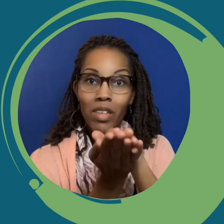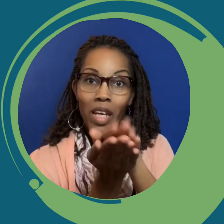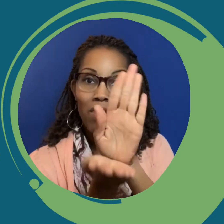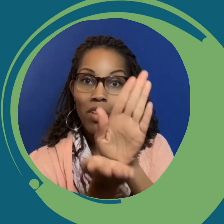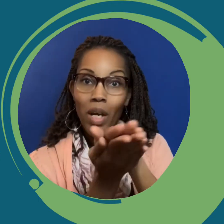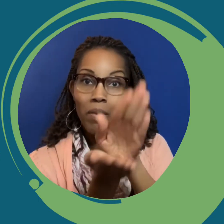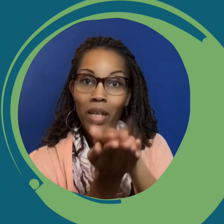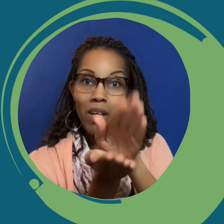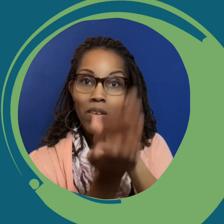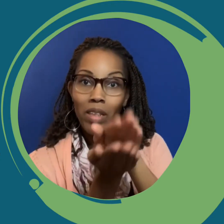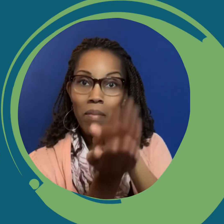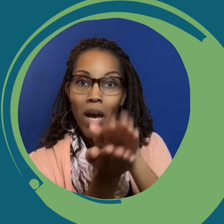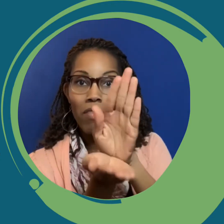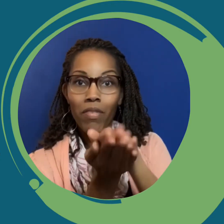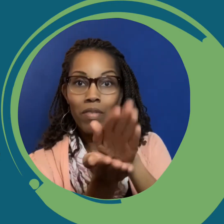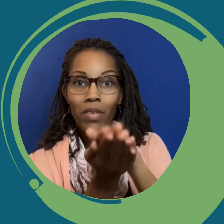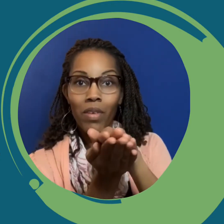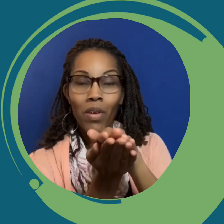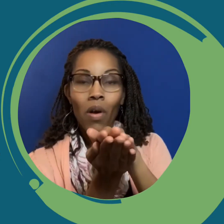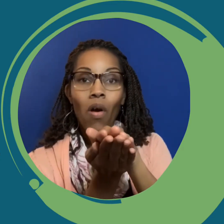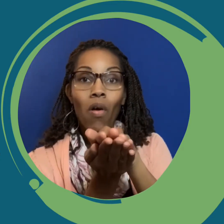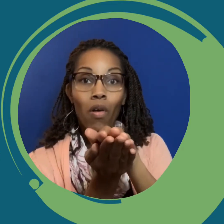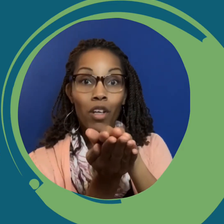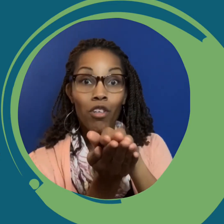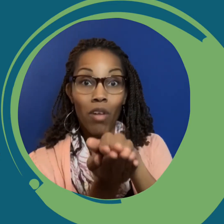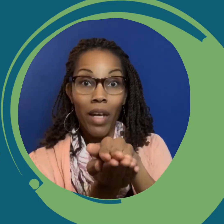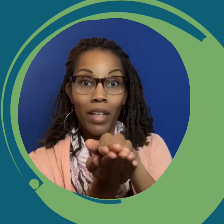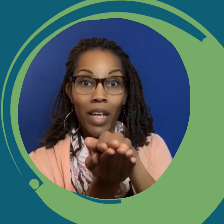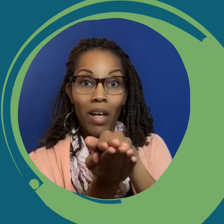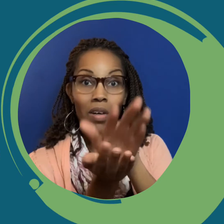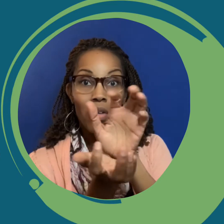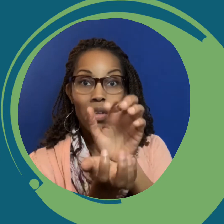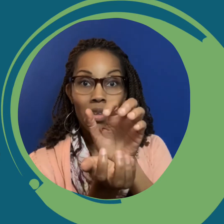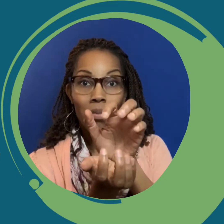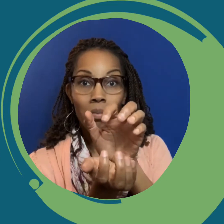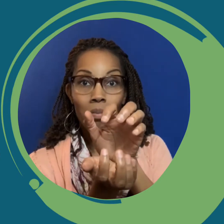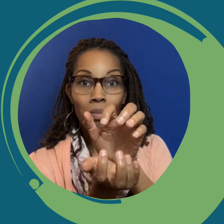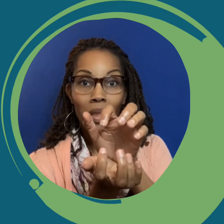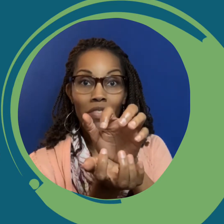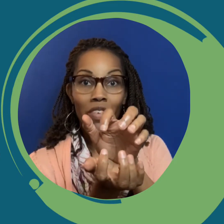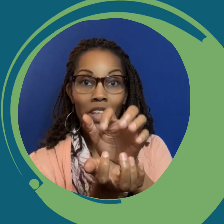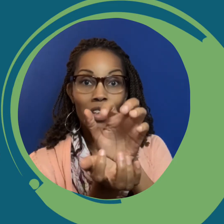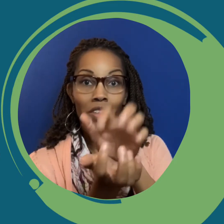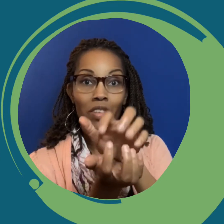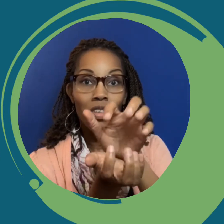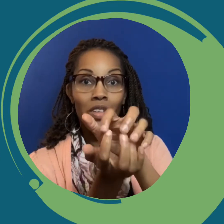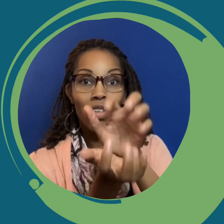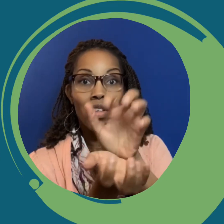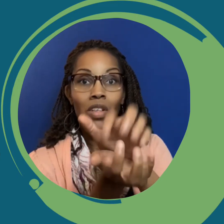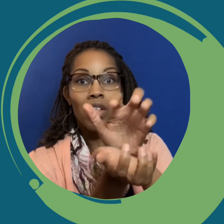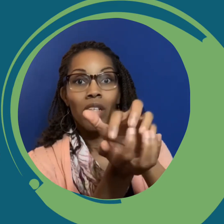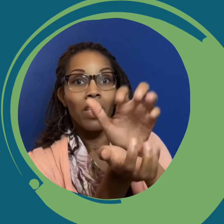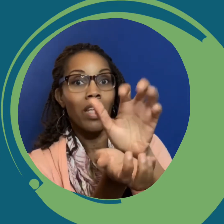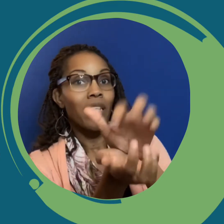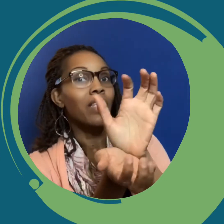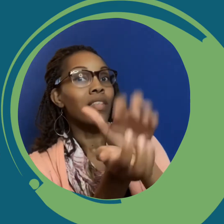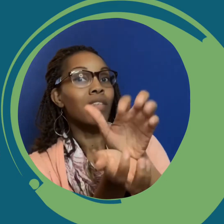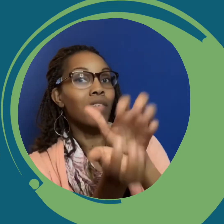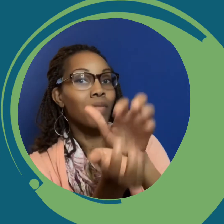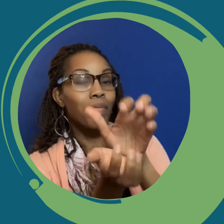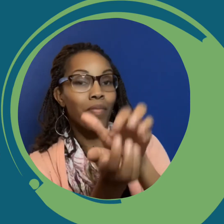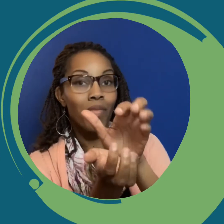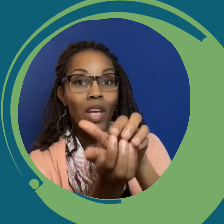hands together, up and down, like the mouth, or crocodile, bent fingers, like